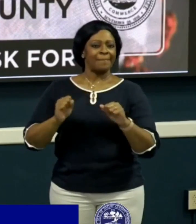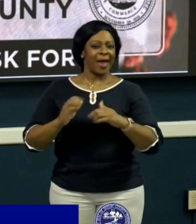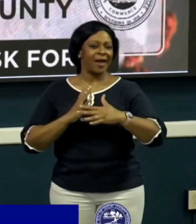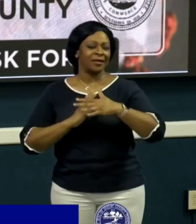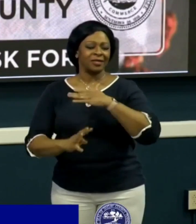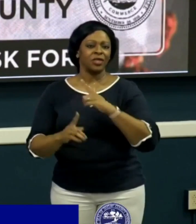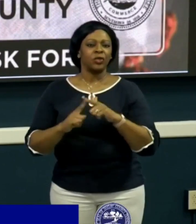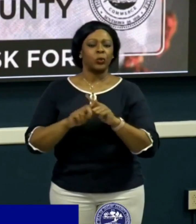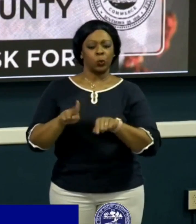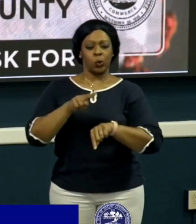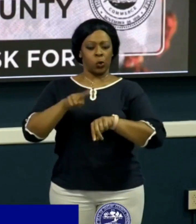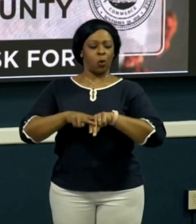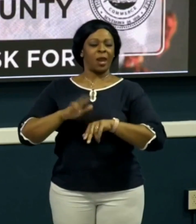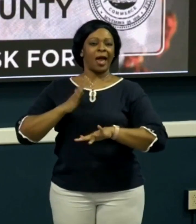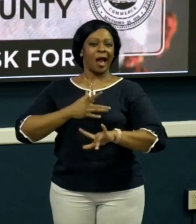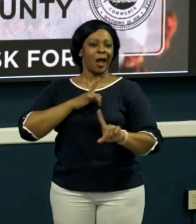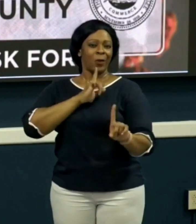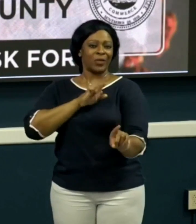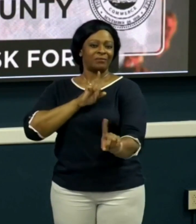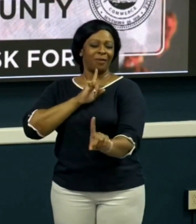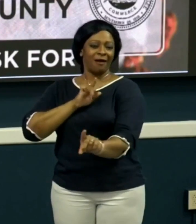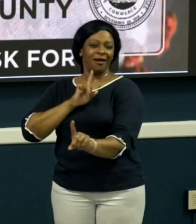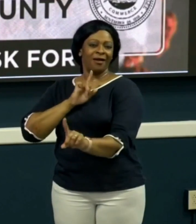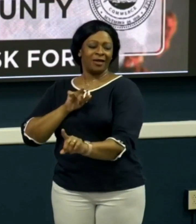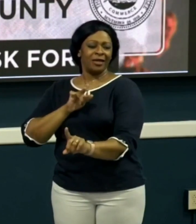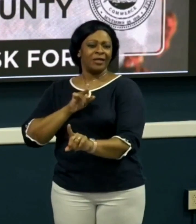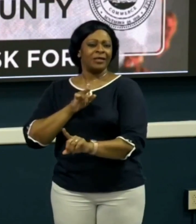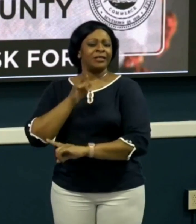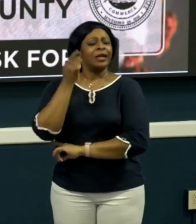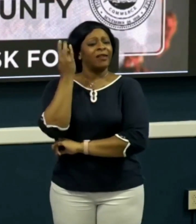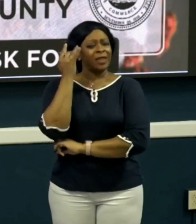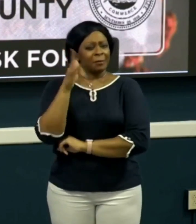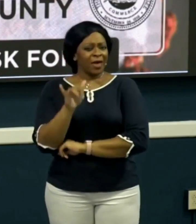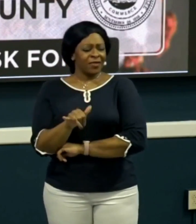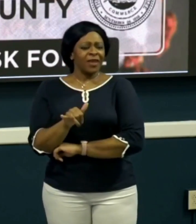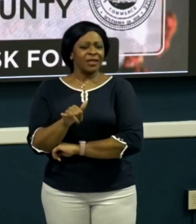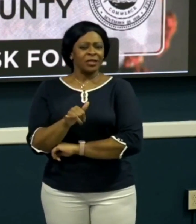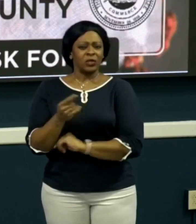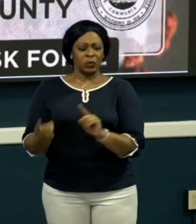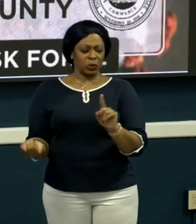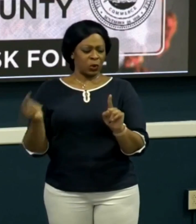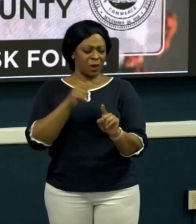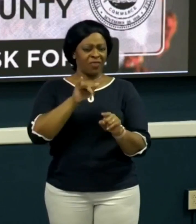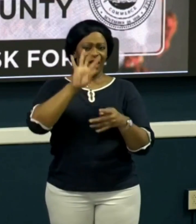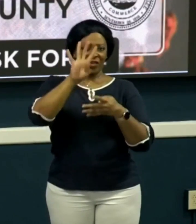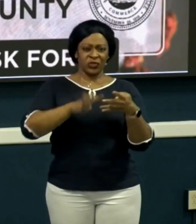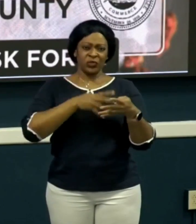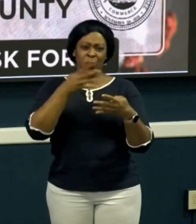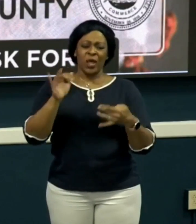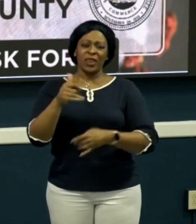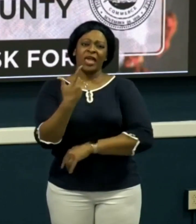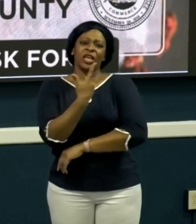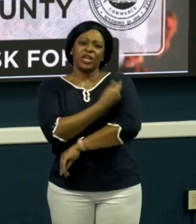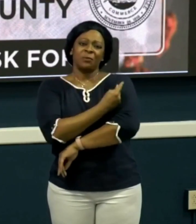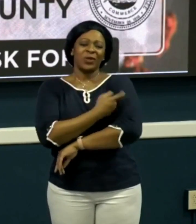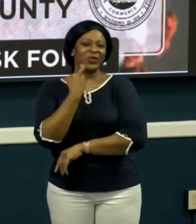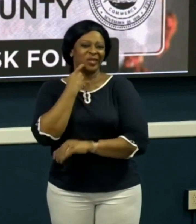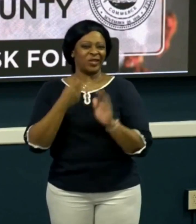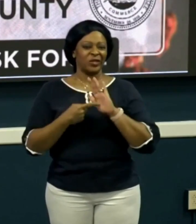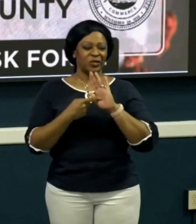our response. And so when you think about this, I go back to the chart of immunizations that we